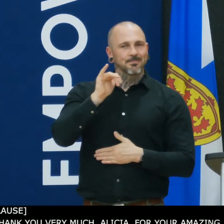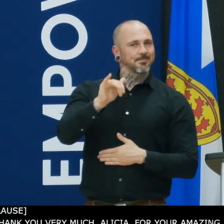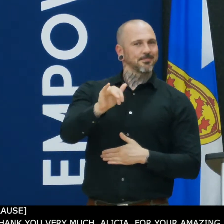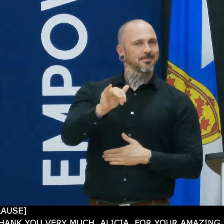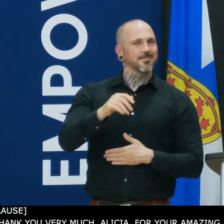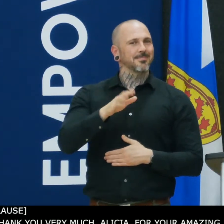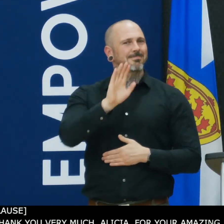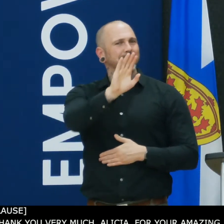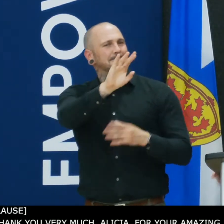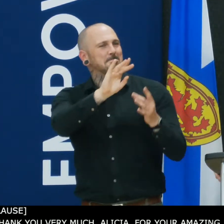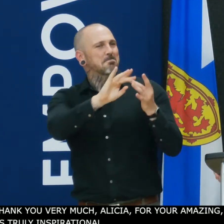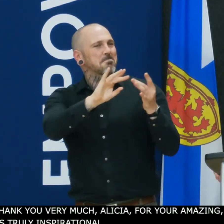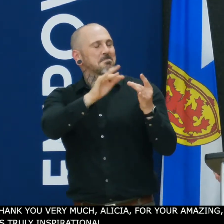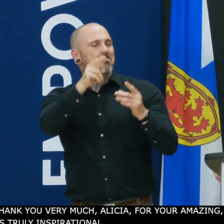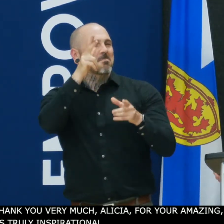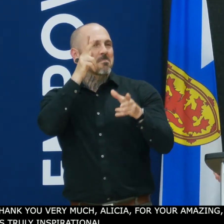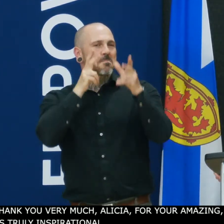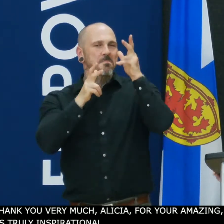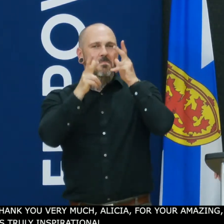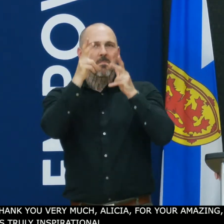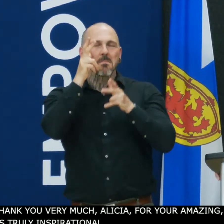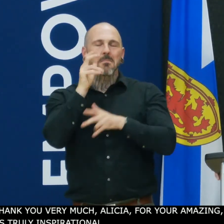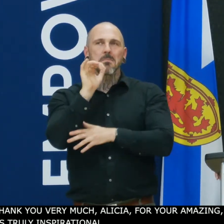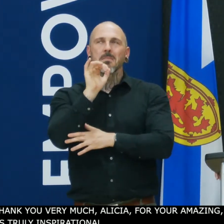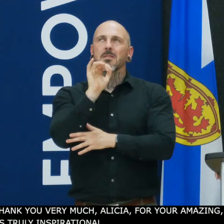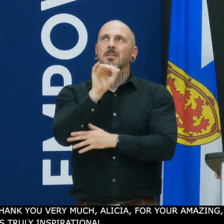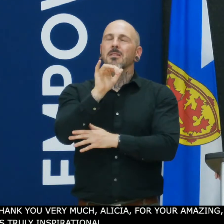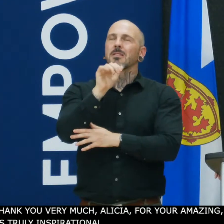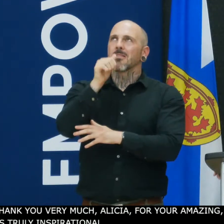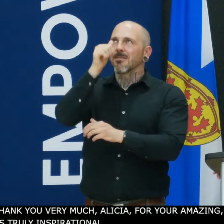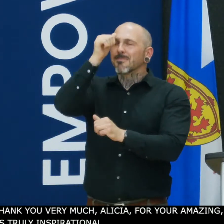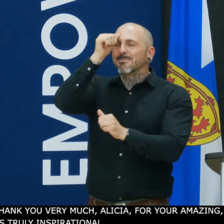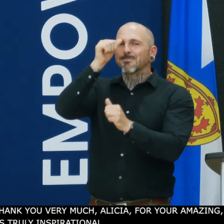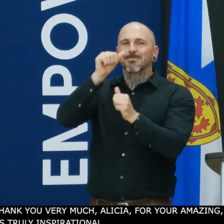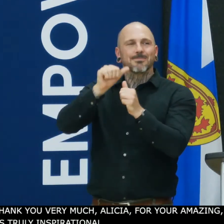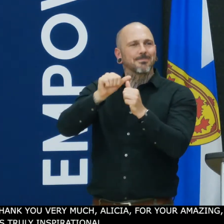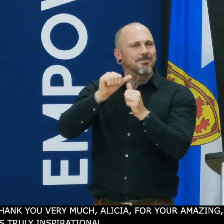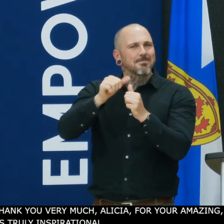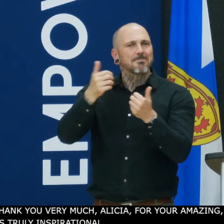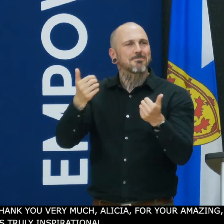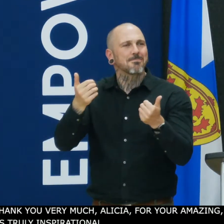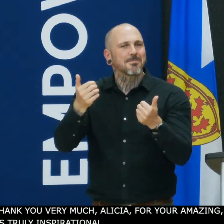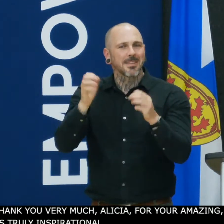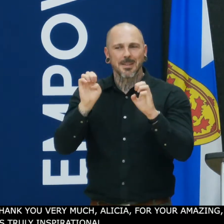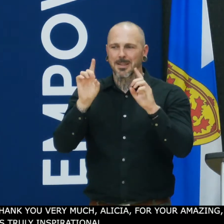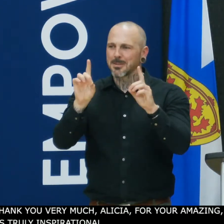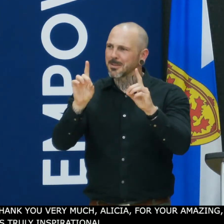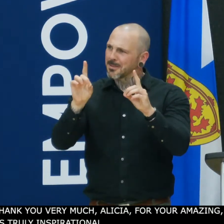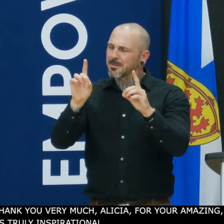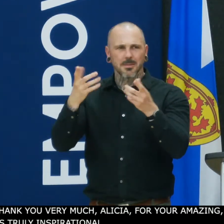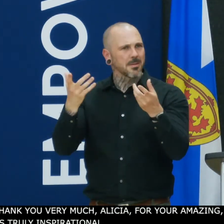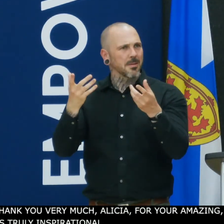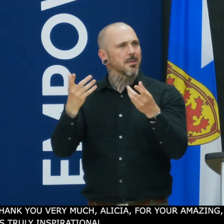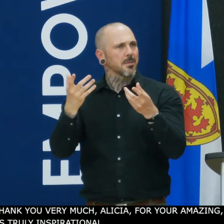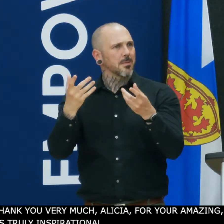listening to you speak, I was reminded of the power of education. And